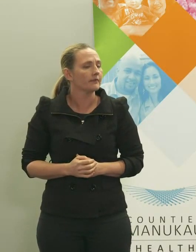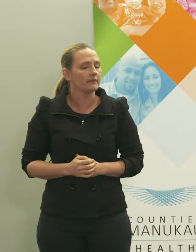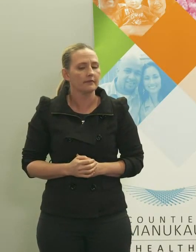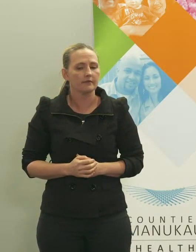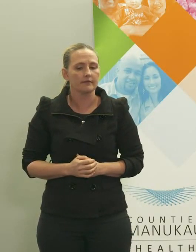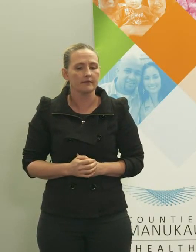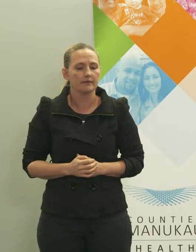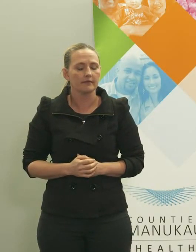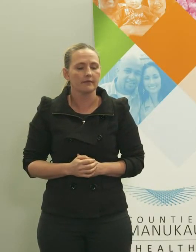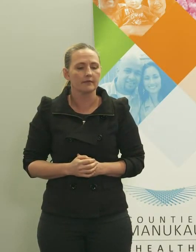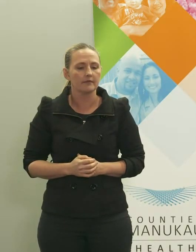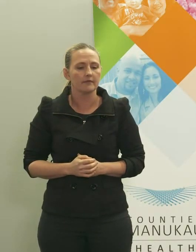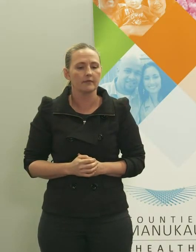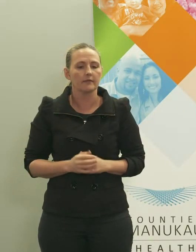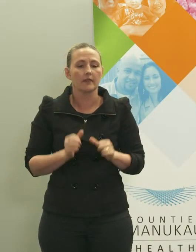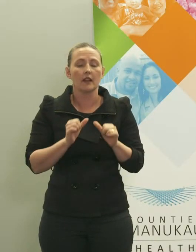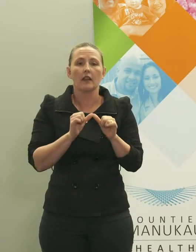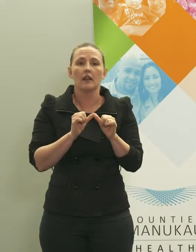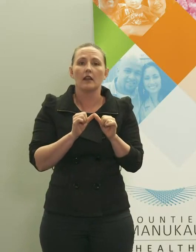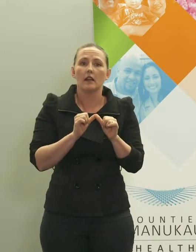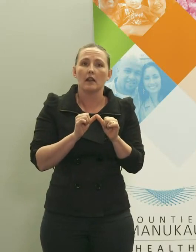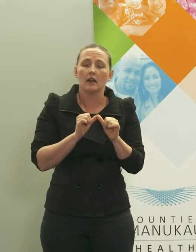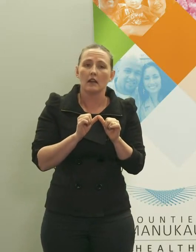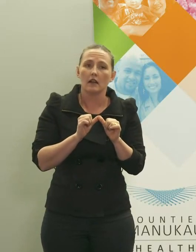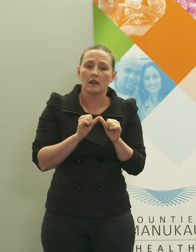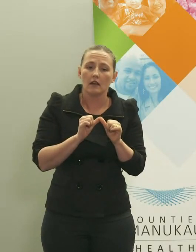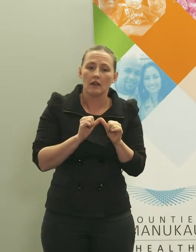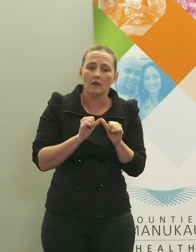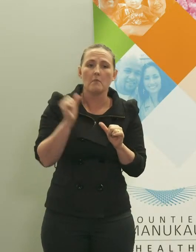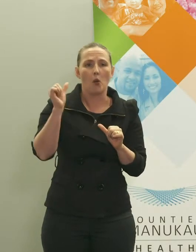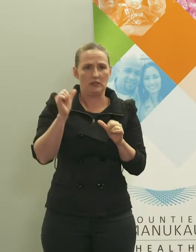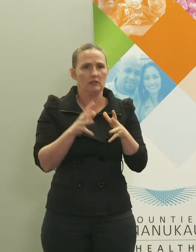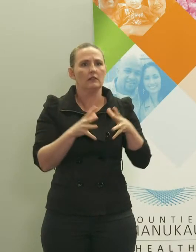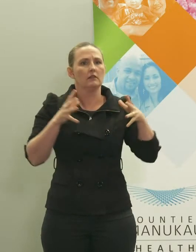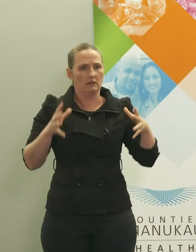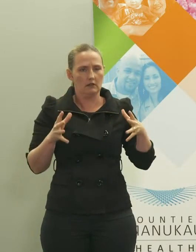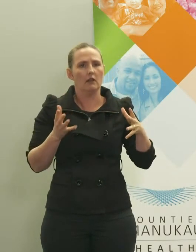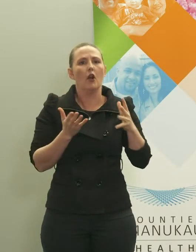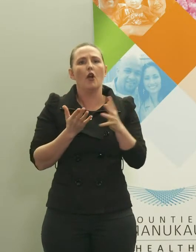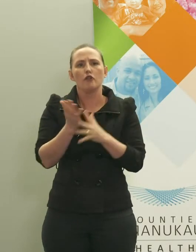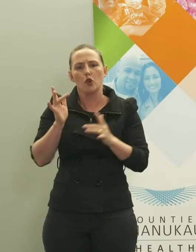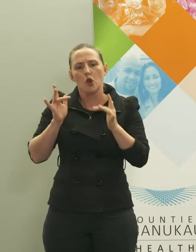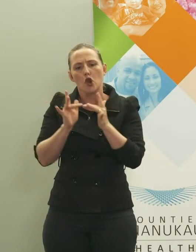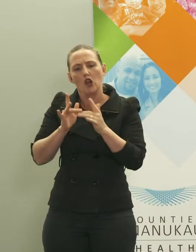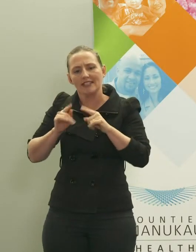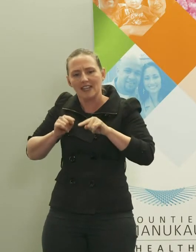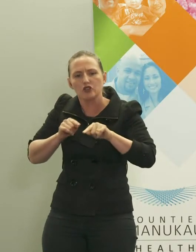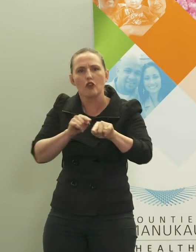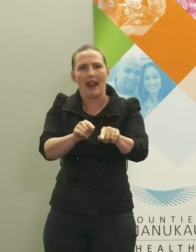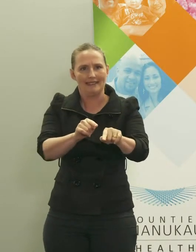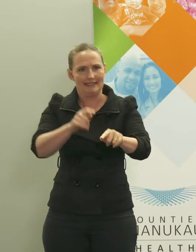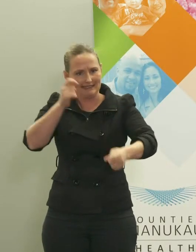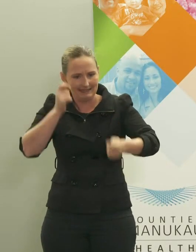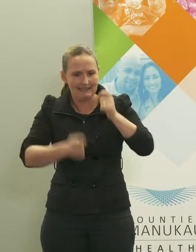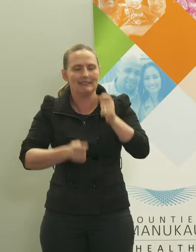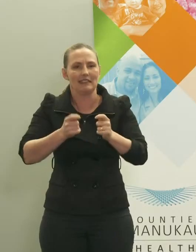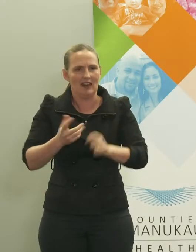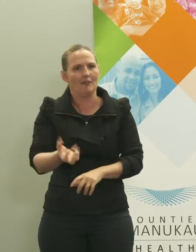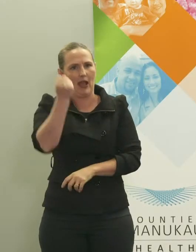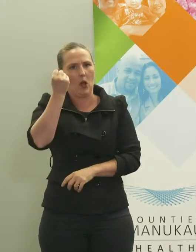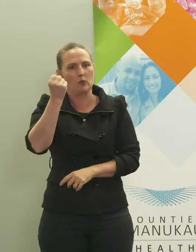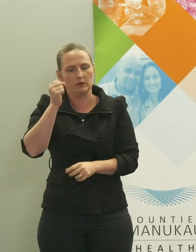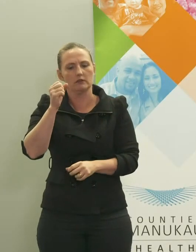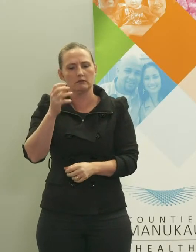cases have been identified through contact tracing and testing as a result of that. I can't give you an exact number, but it's